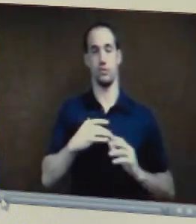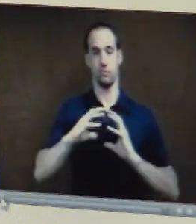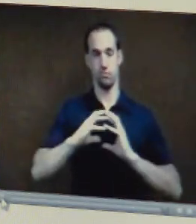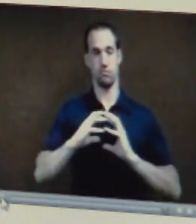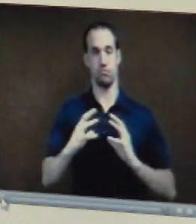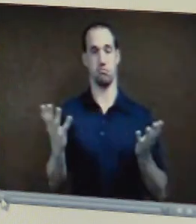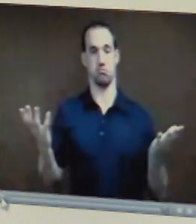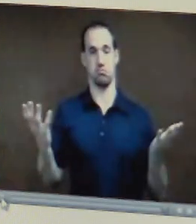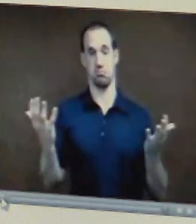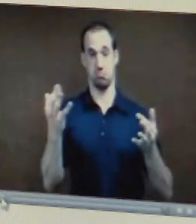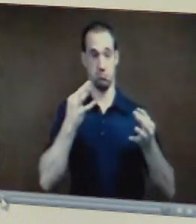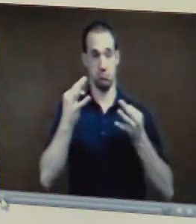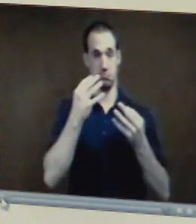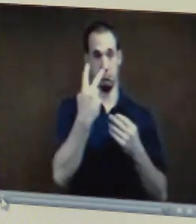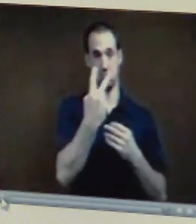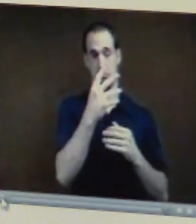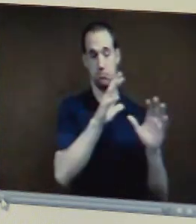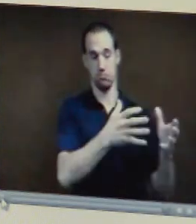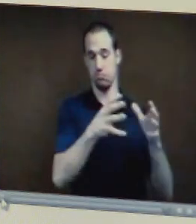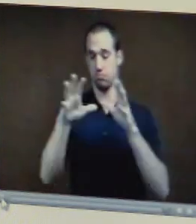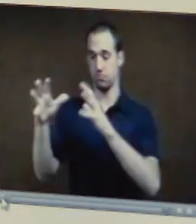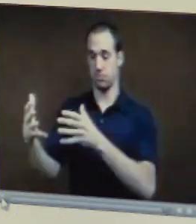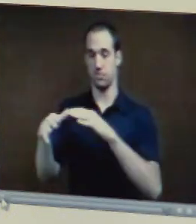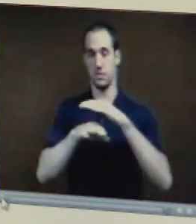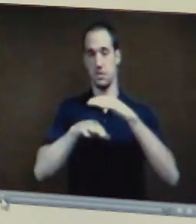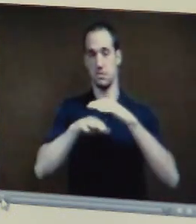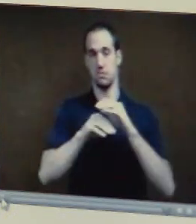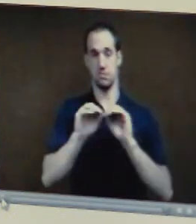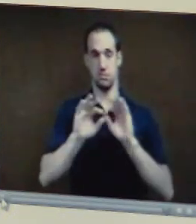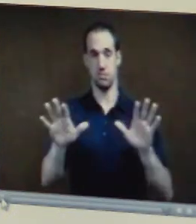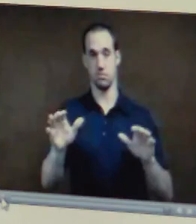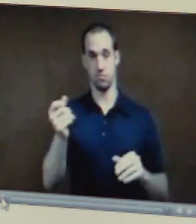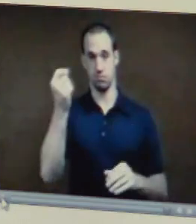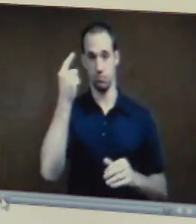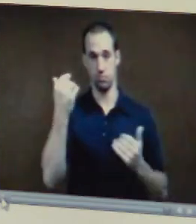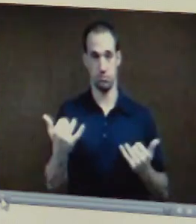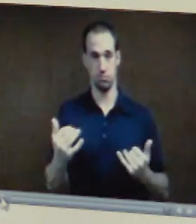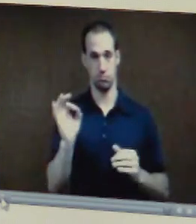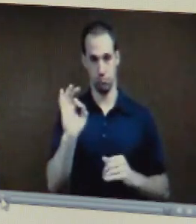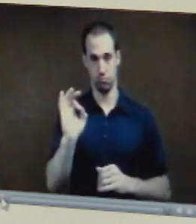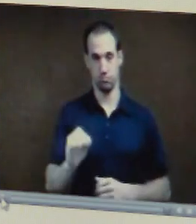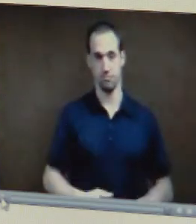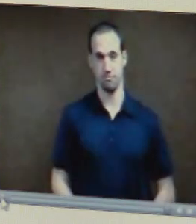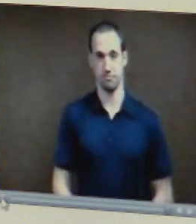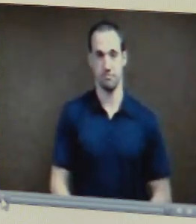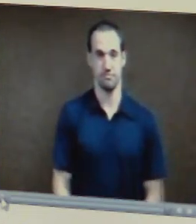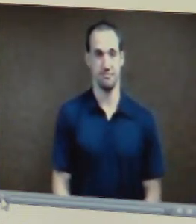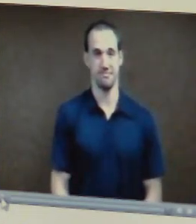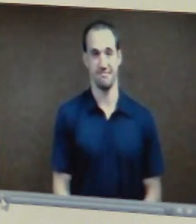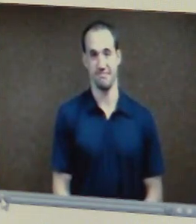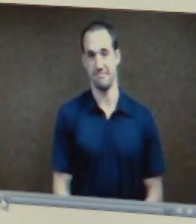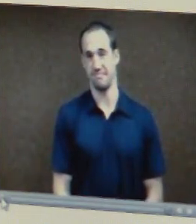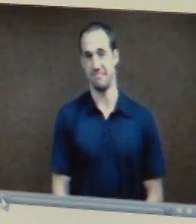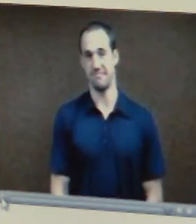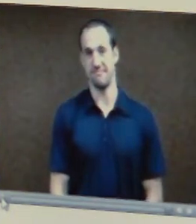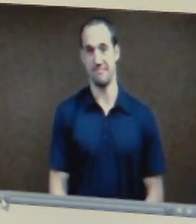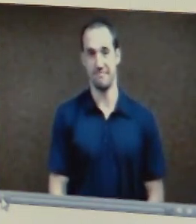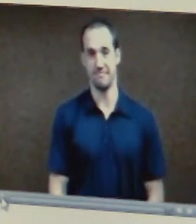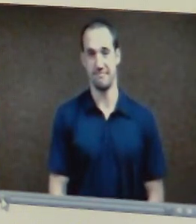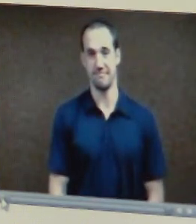and then they enter the heart through the veins. So yeah, that's just some basic information about the heart.